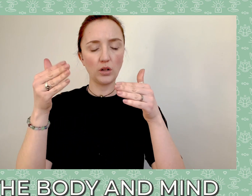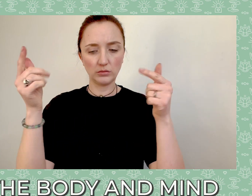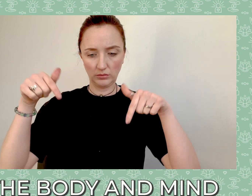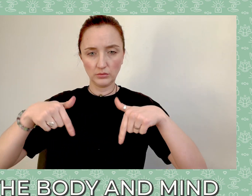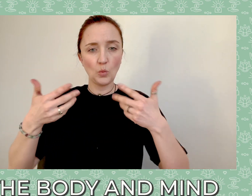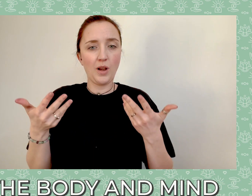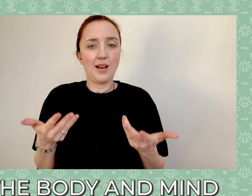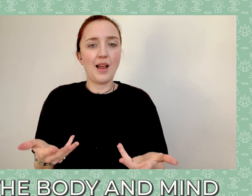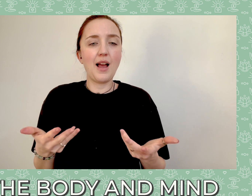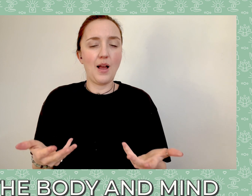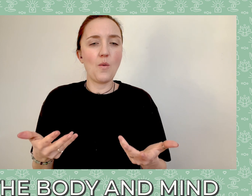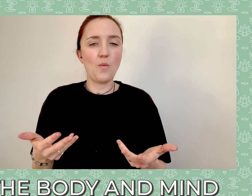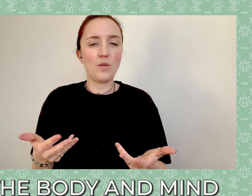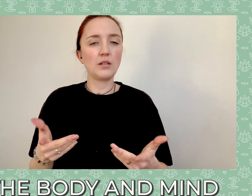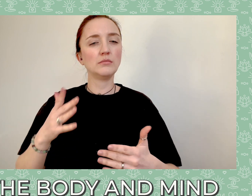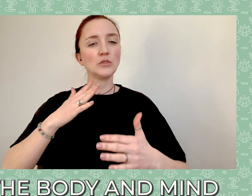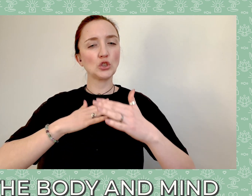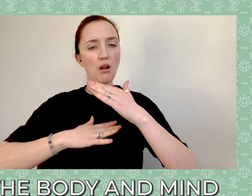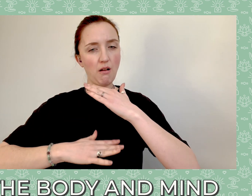calm the body and mind.